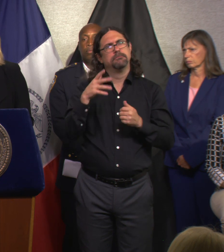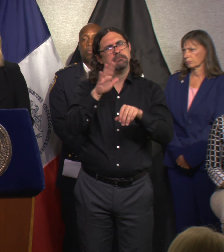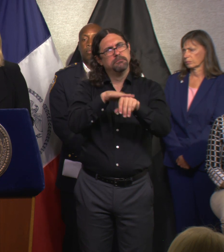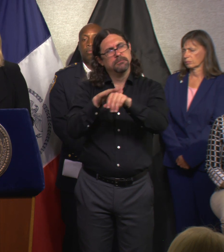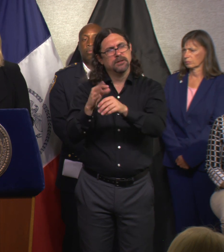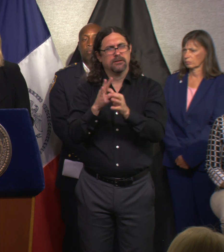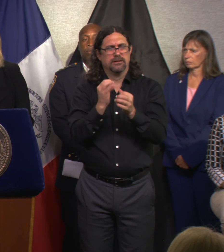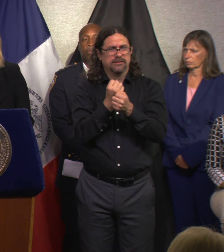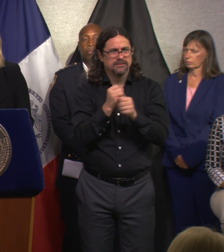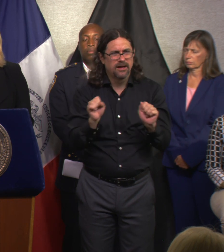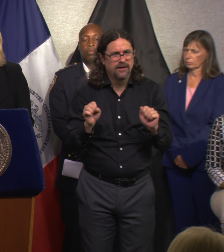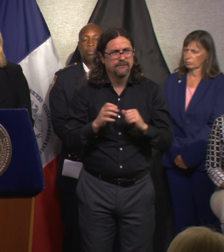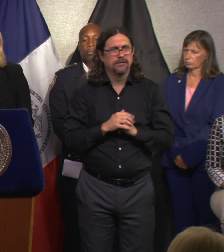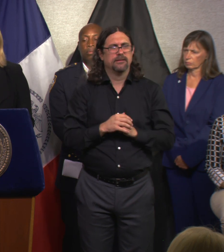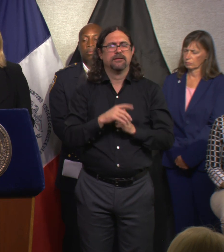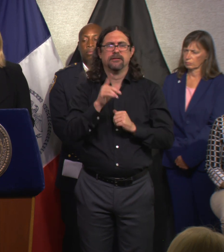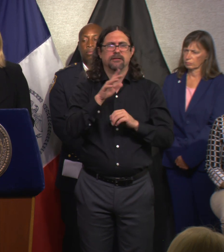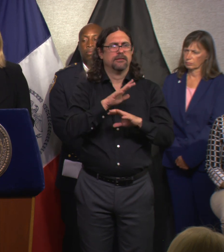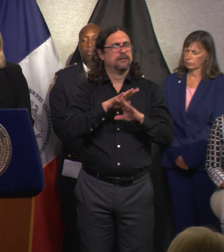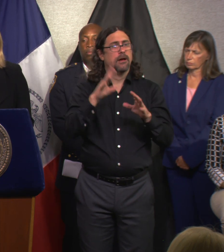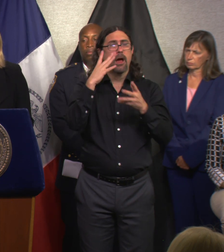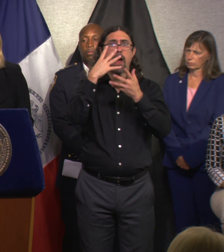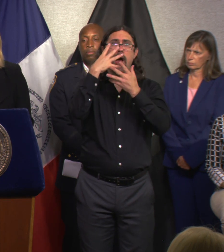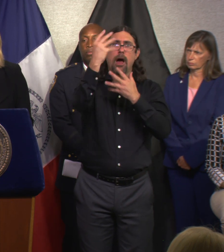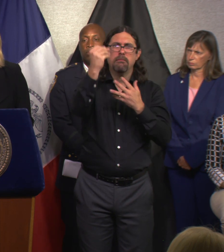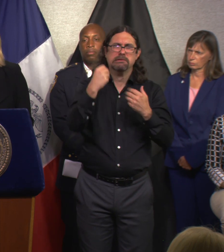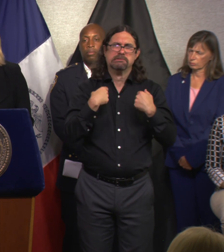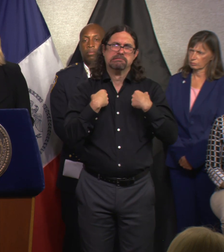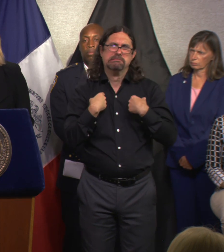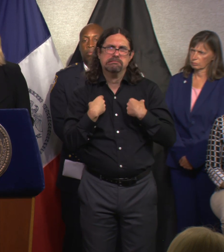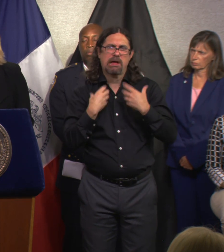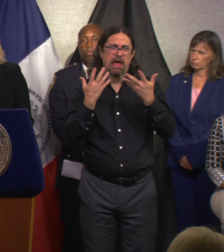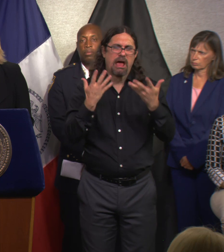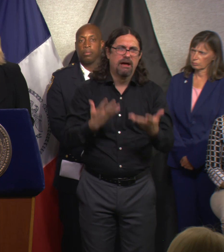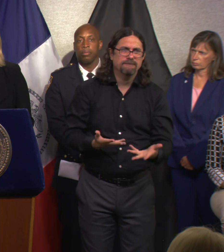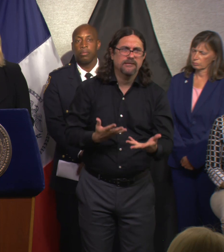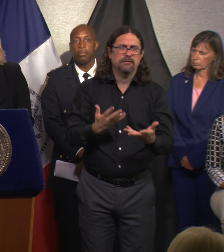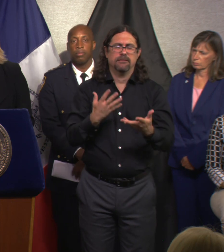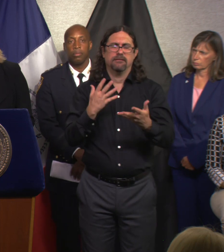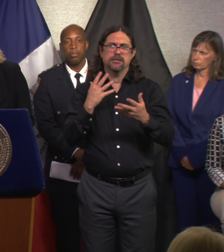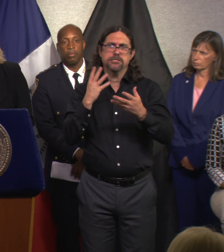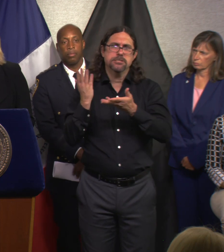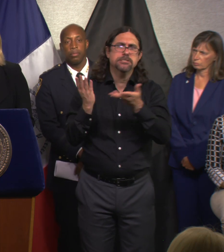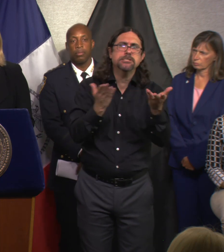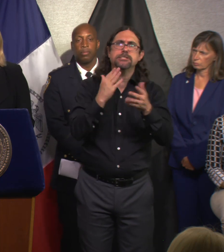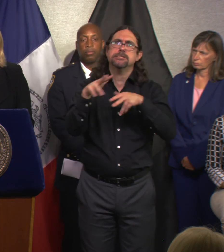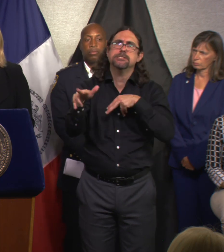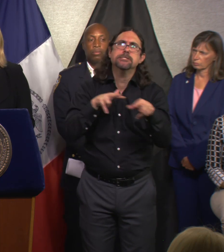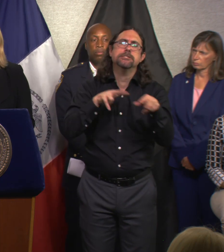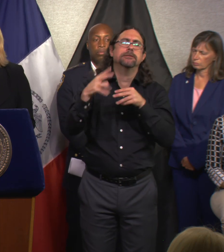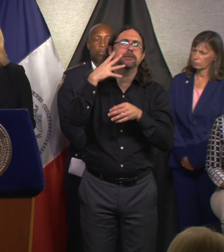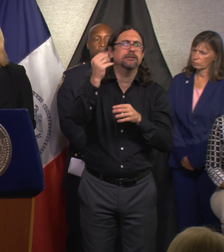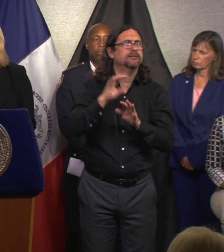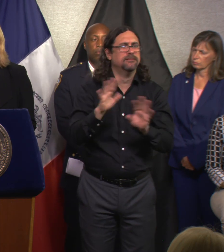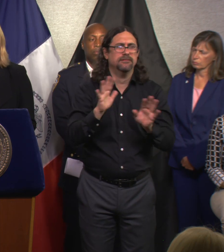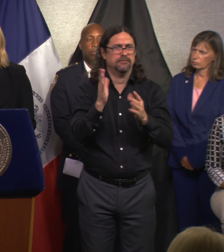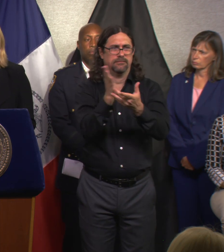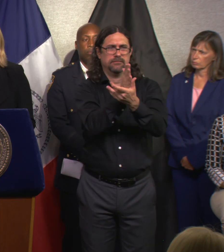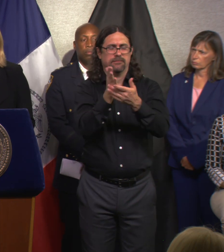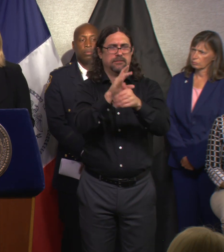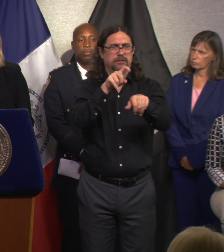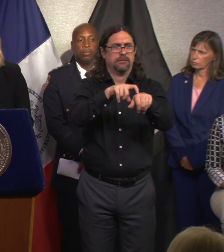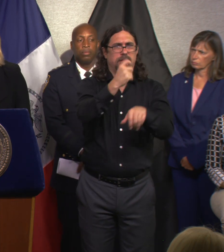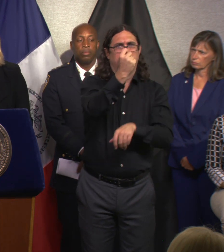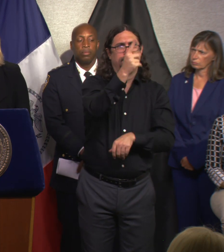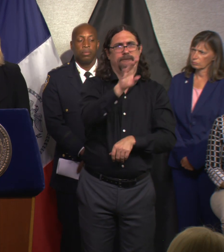4 p.m. If you must do strenuous activity, or if you want to exercise or walk your pet, do it during the coolest part